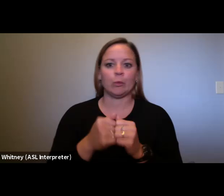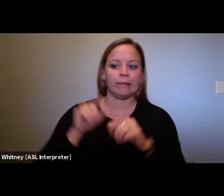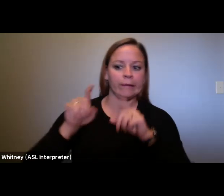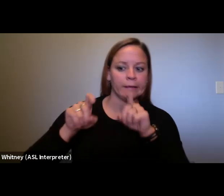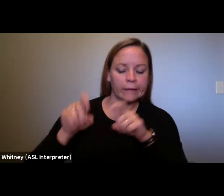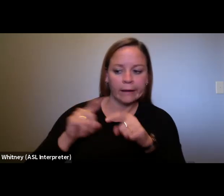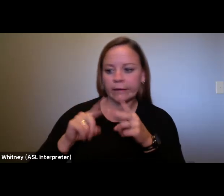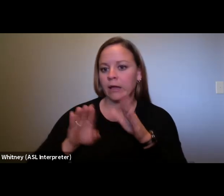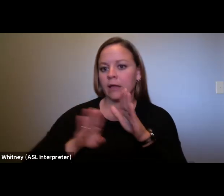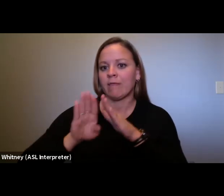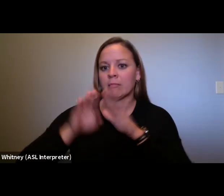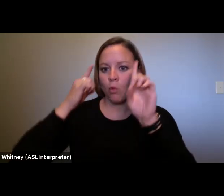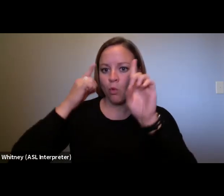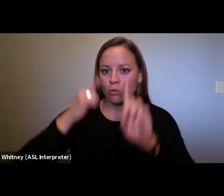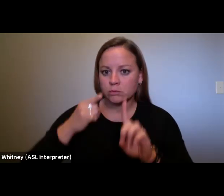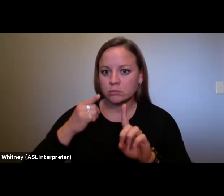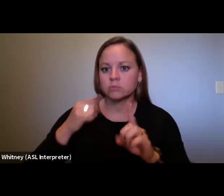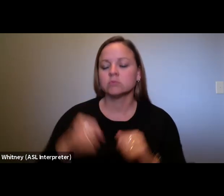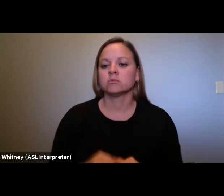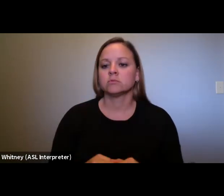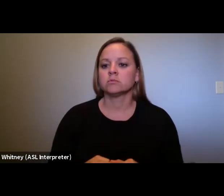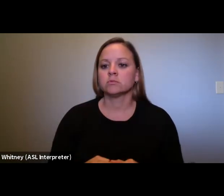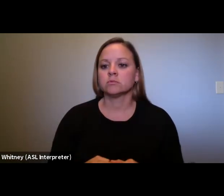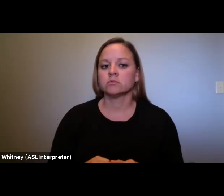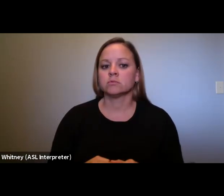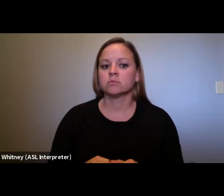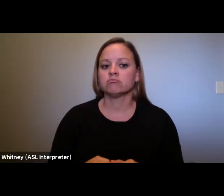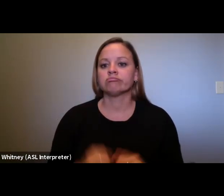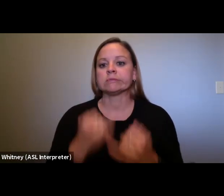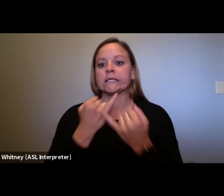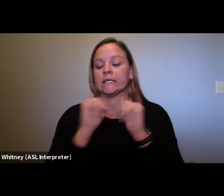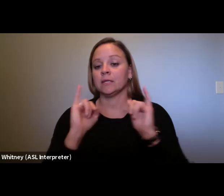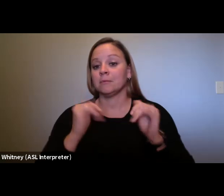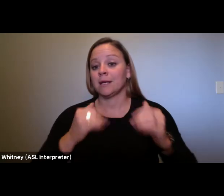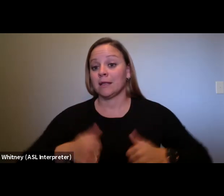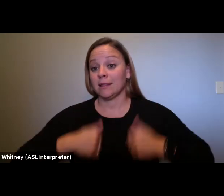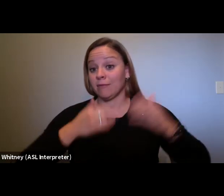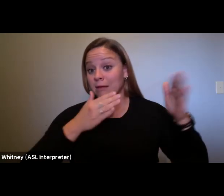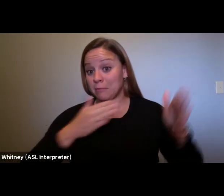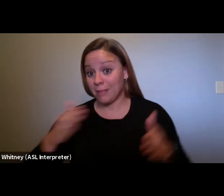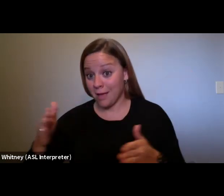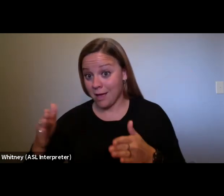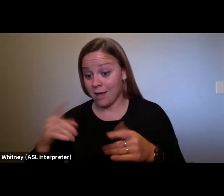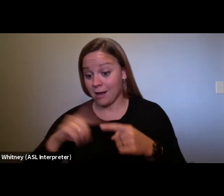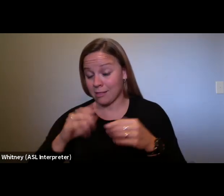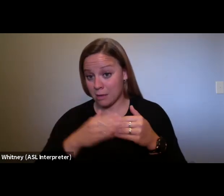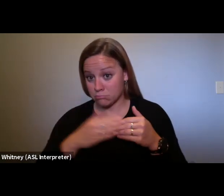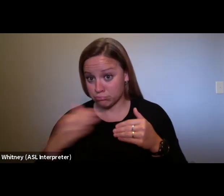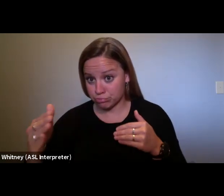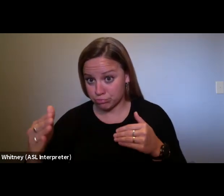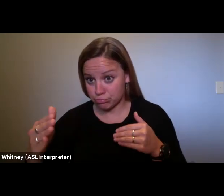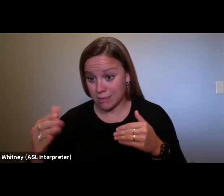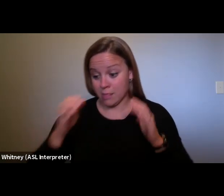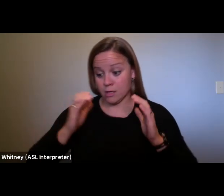then developing the goals, the independent living plans. And then from that point, the consumer